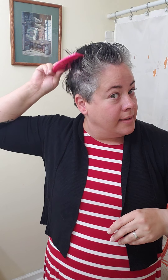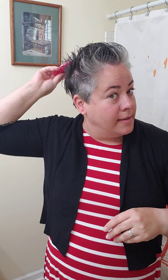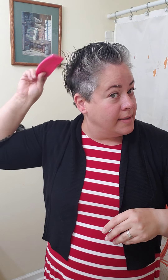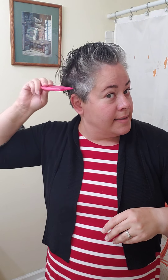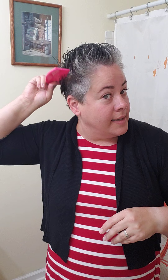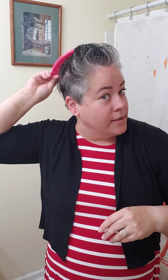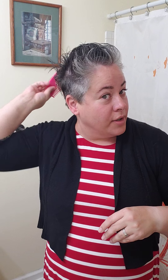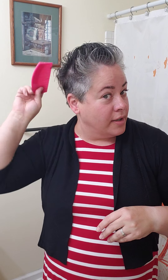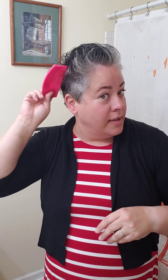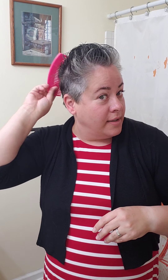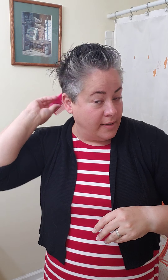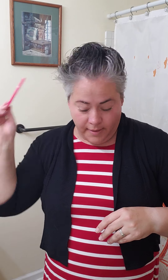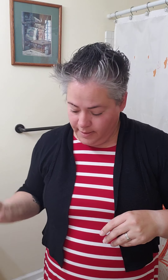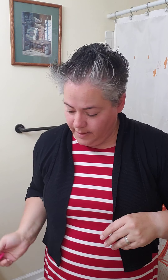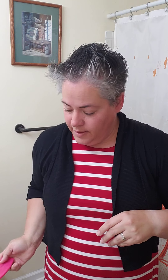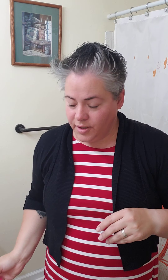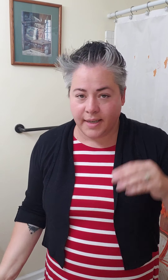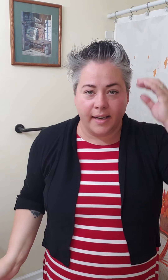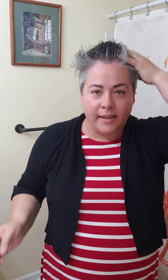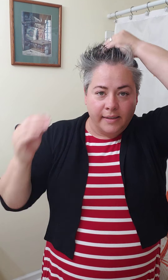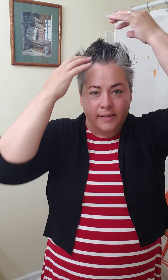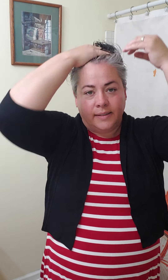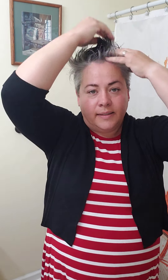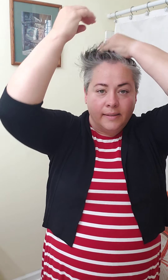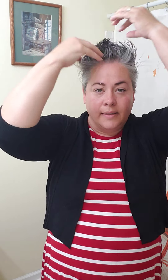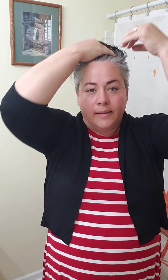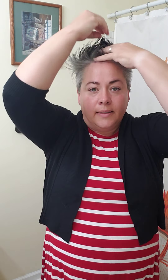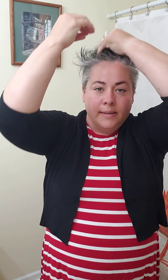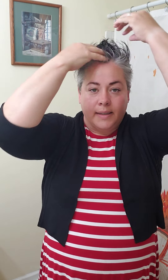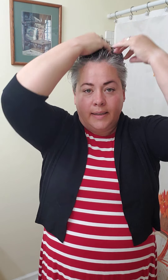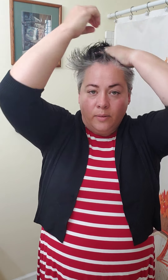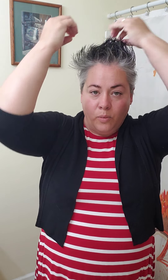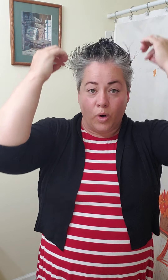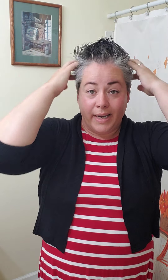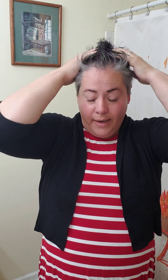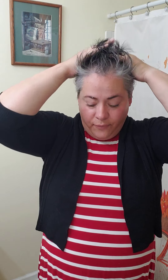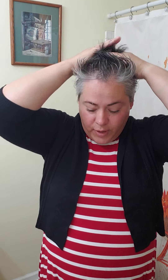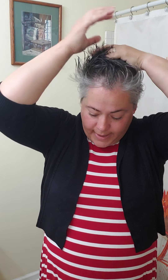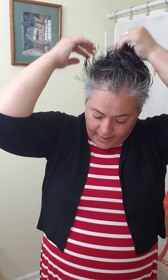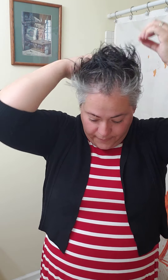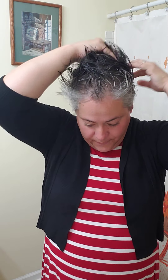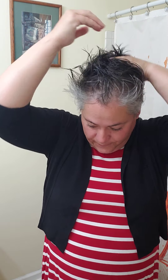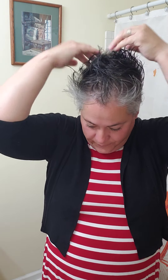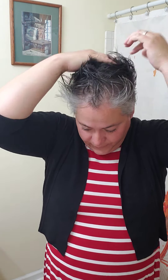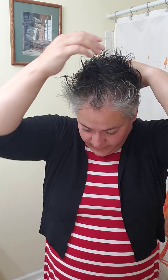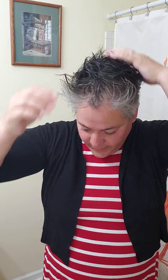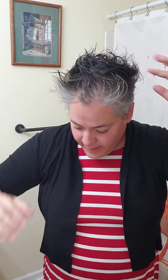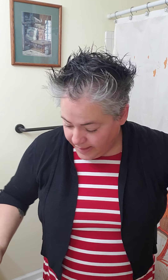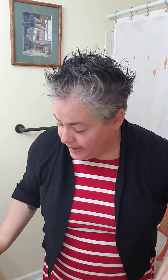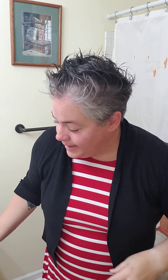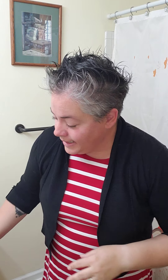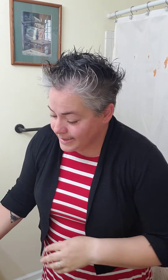the center and just kind of work it in for a second. Next